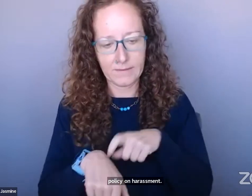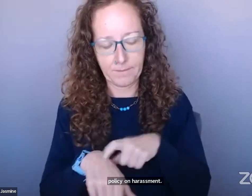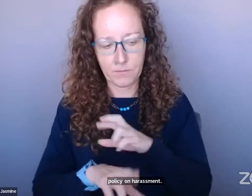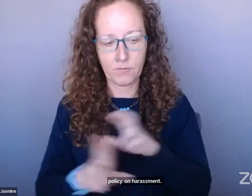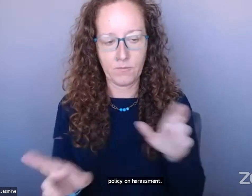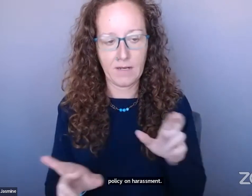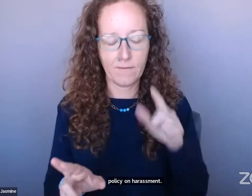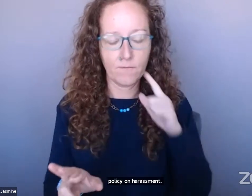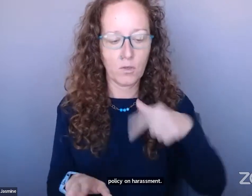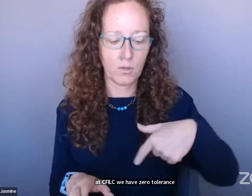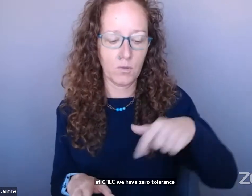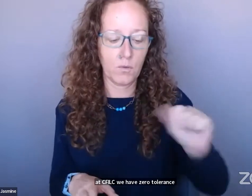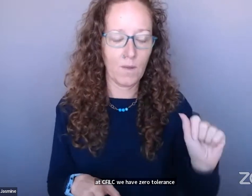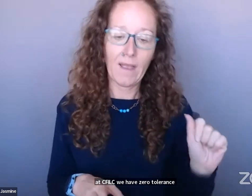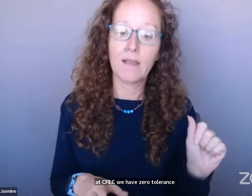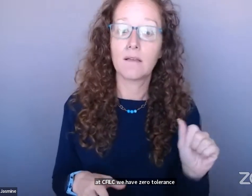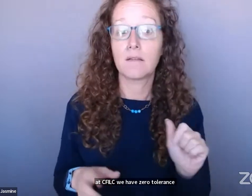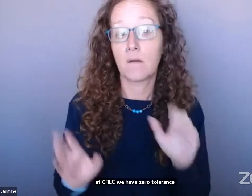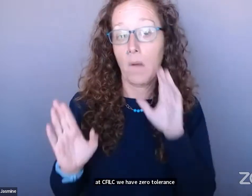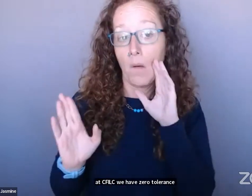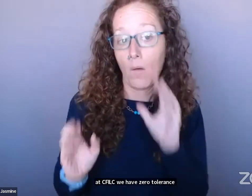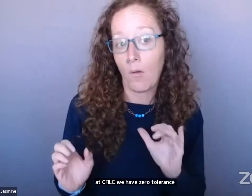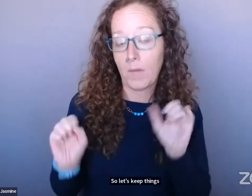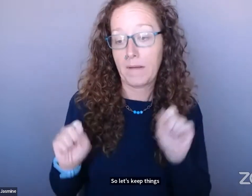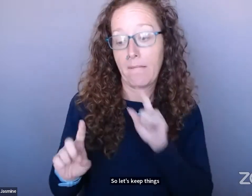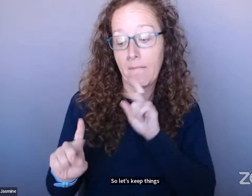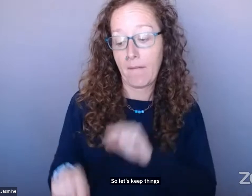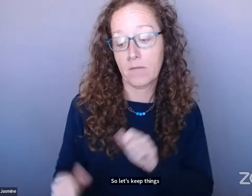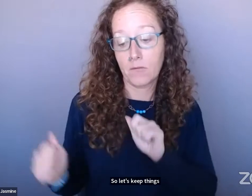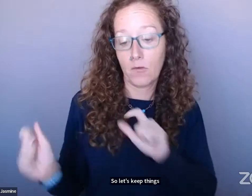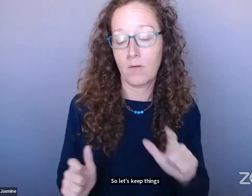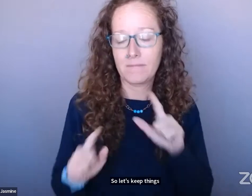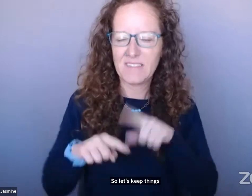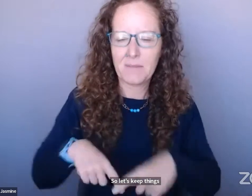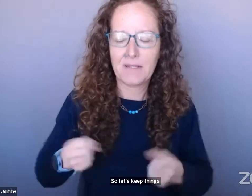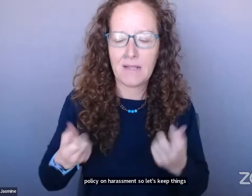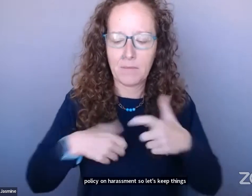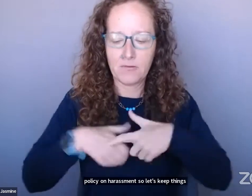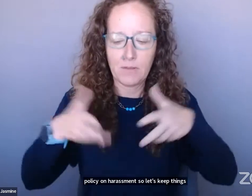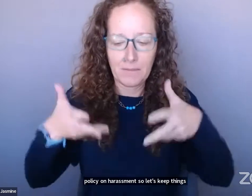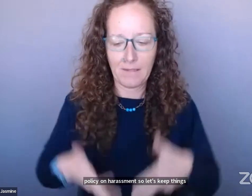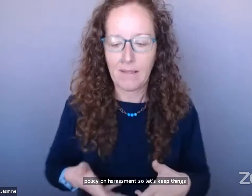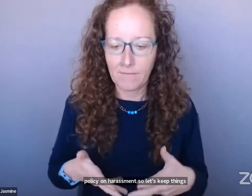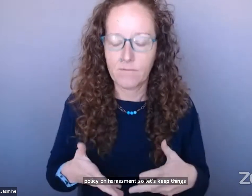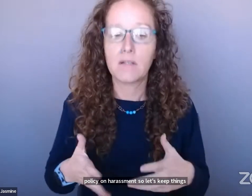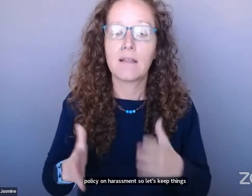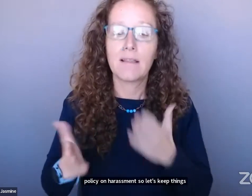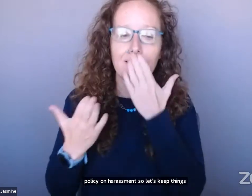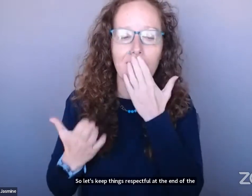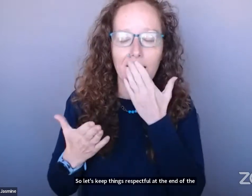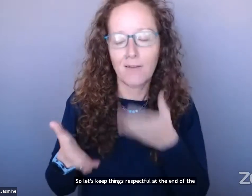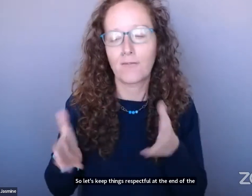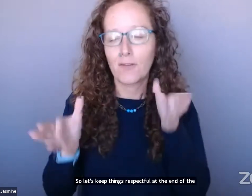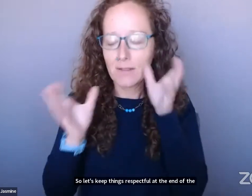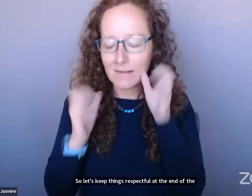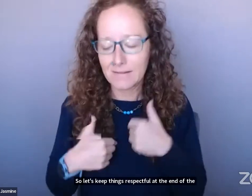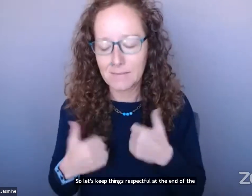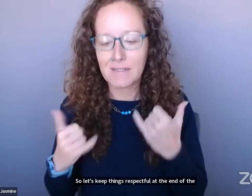for sitting through my bit of housekeeping. I will go ahead and pass it along to Victor to get us started.